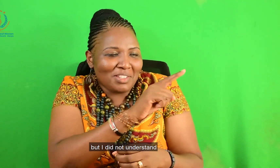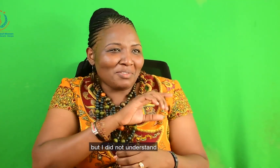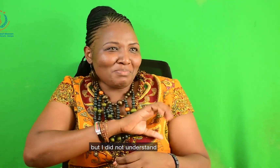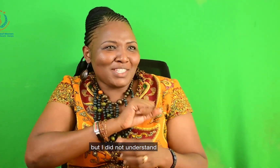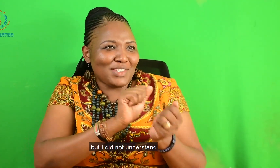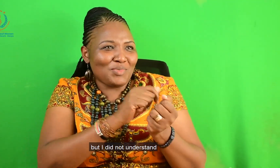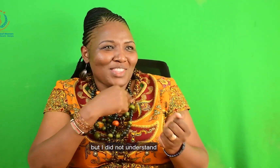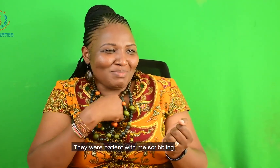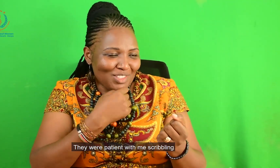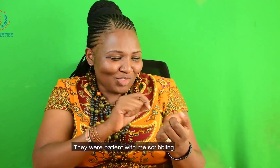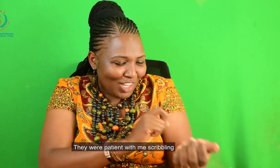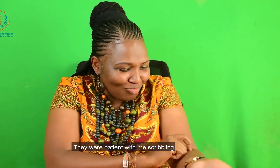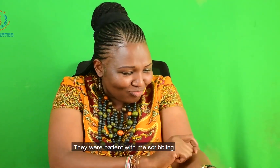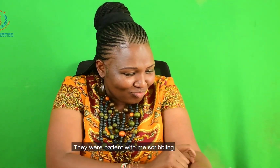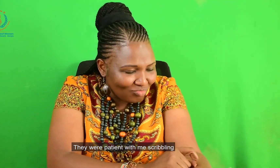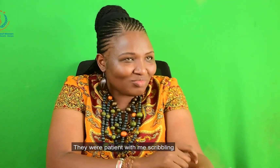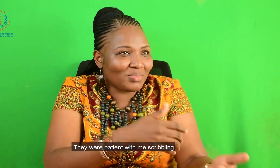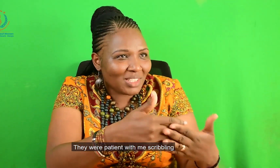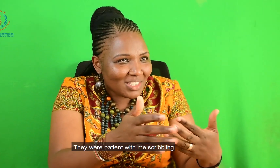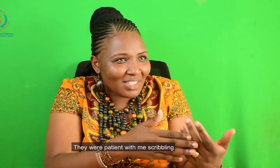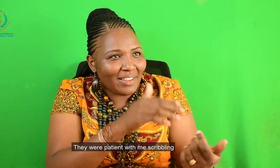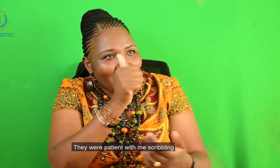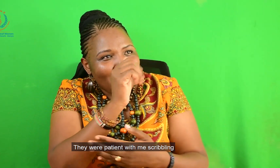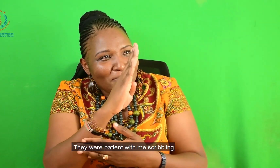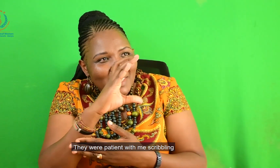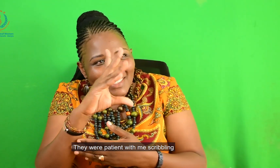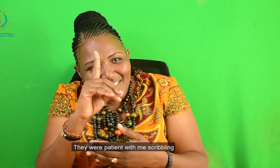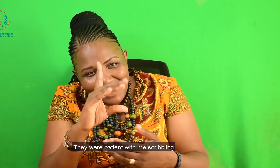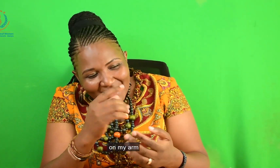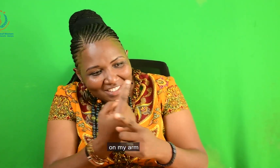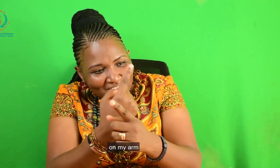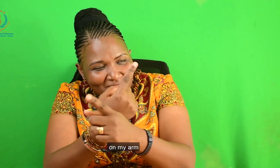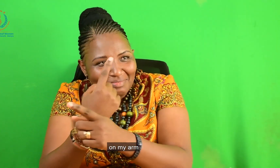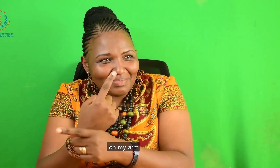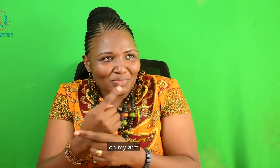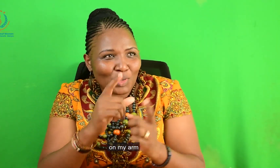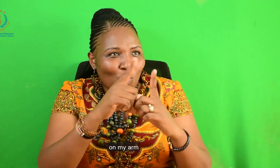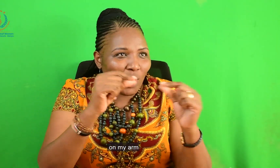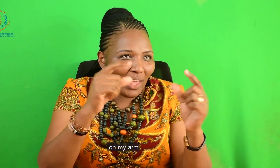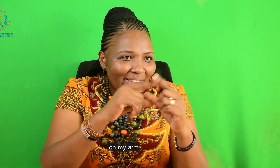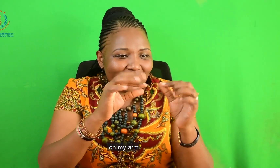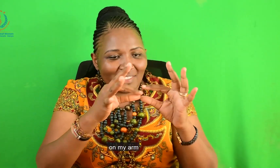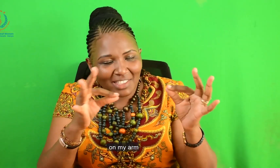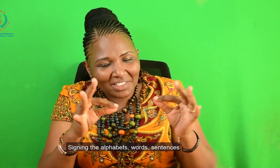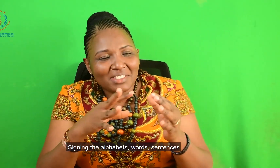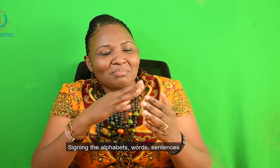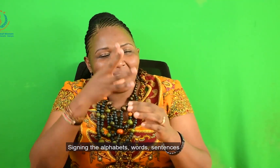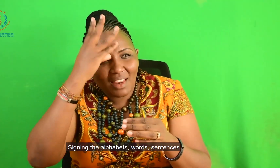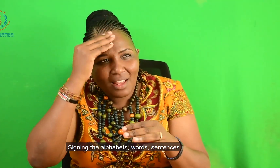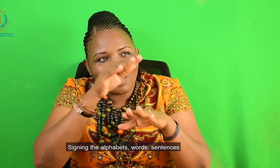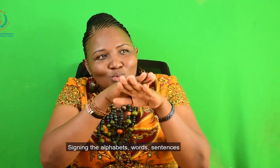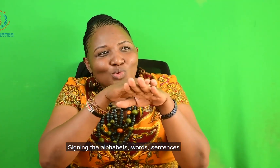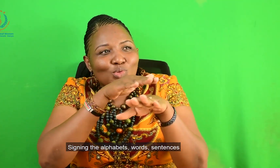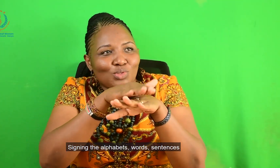understand. They were patient with me, scribbling on my arm, signing the alphabets,